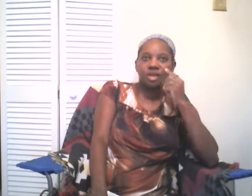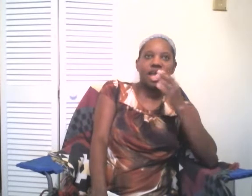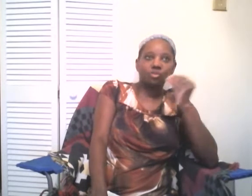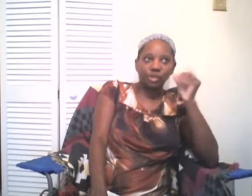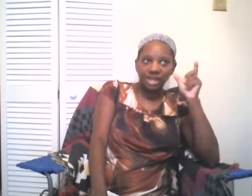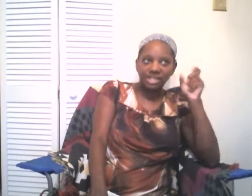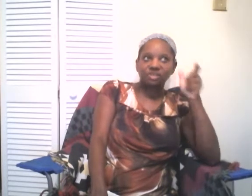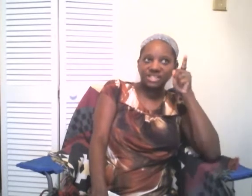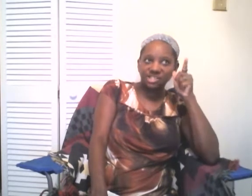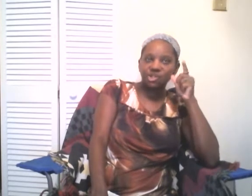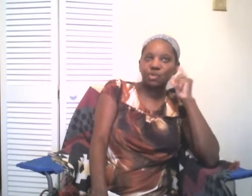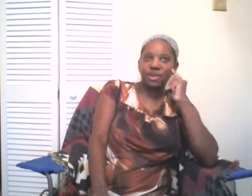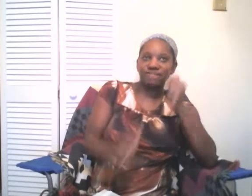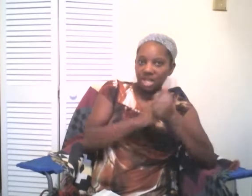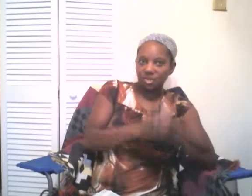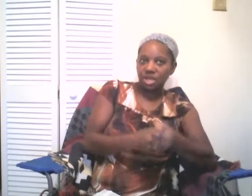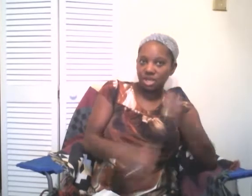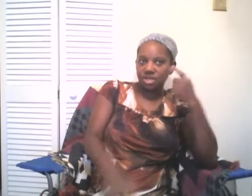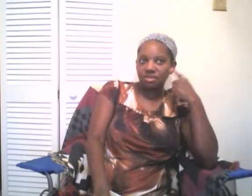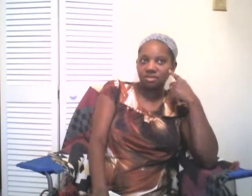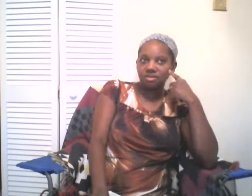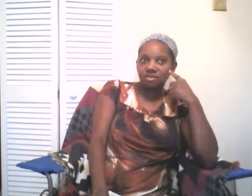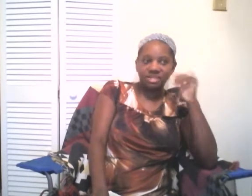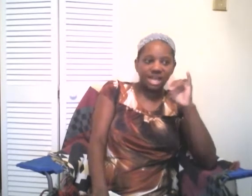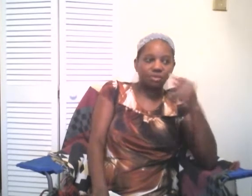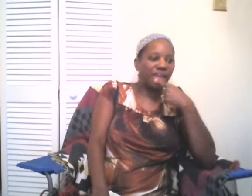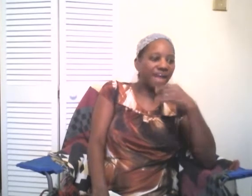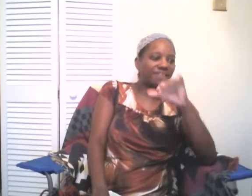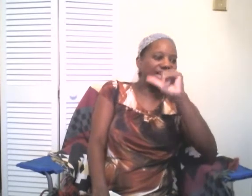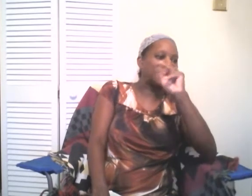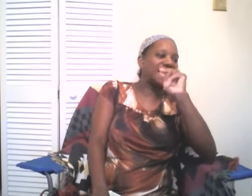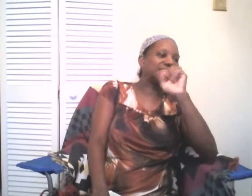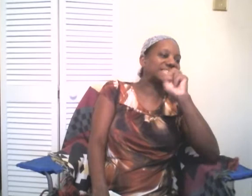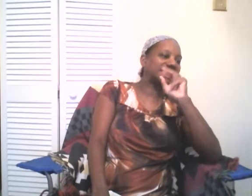And we need to listen to it and follow that. It's like when we have an incense.